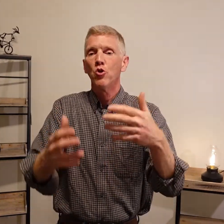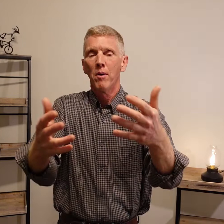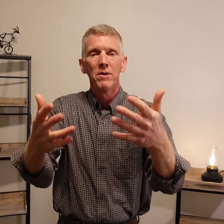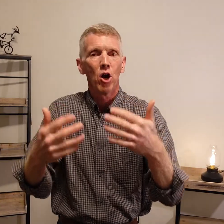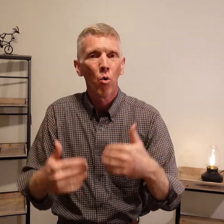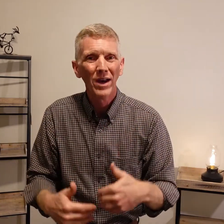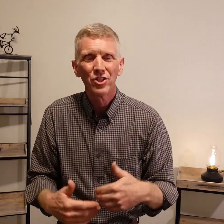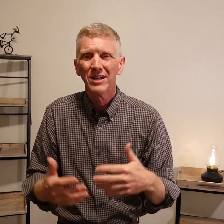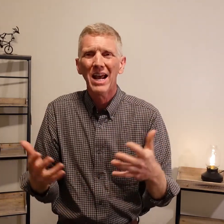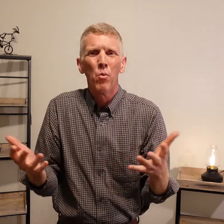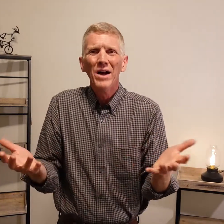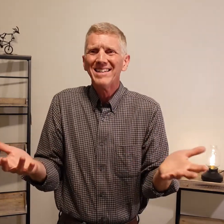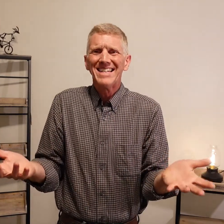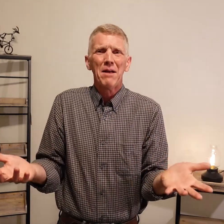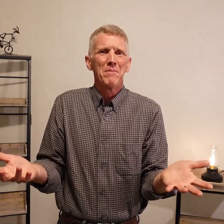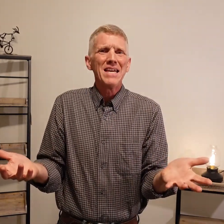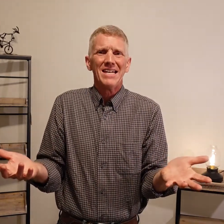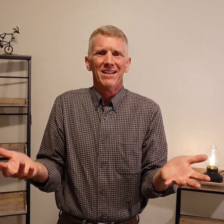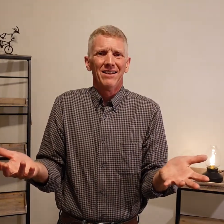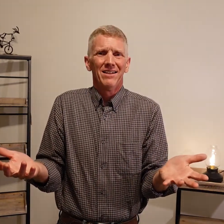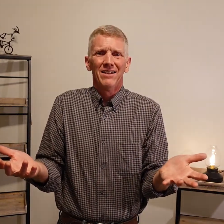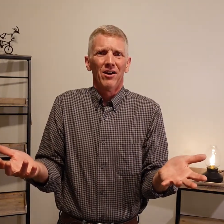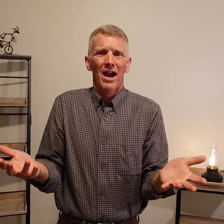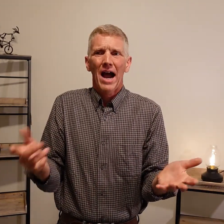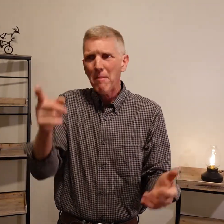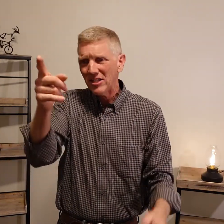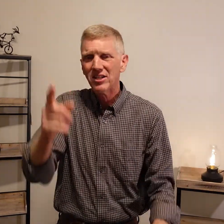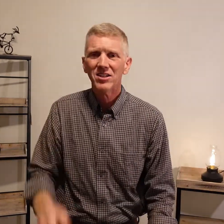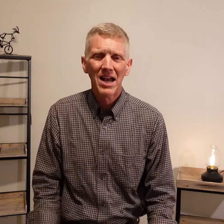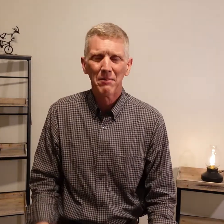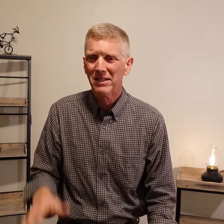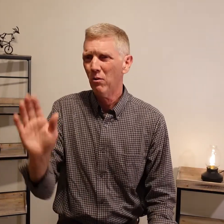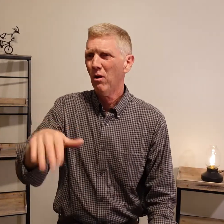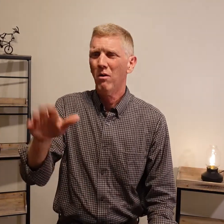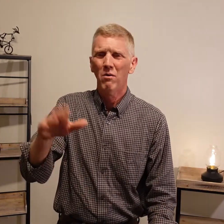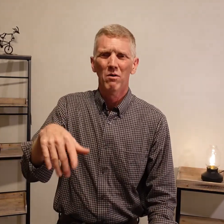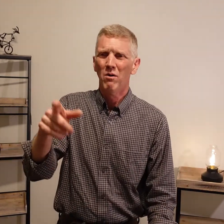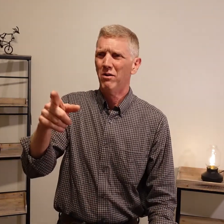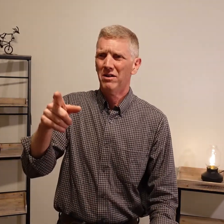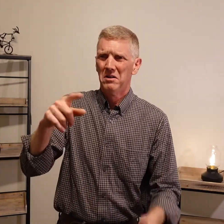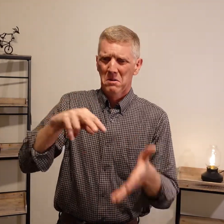be a question. Hey, what does that mean? All right, I may see a sign. I may say, whoa, whoa, whoa, whoa.